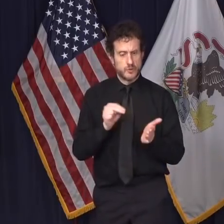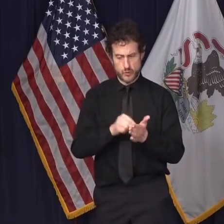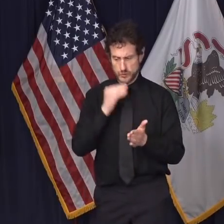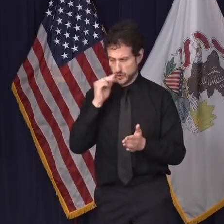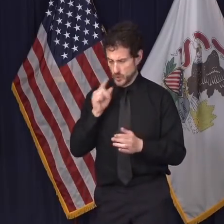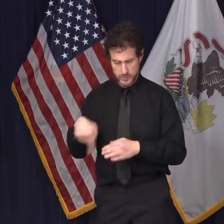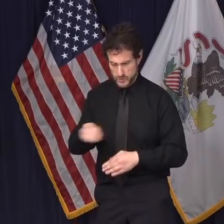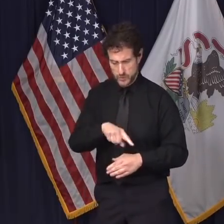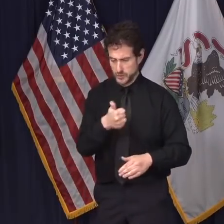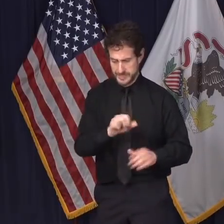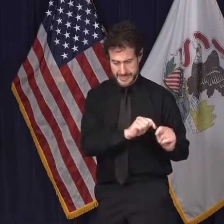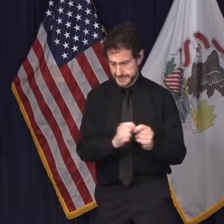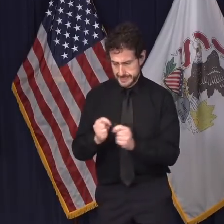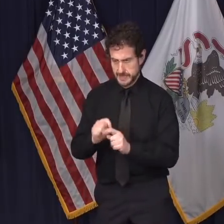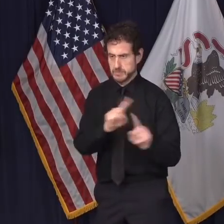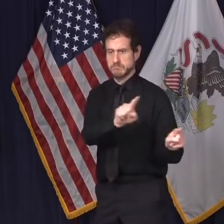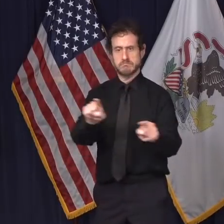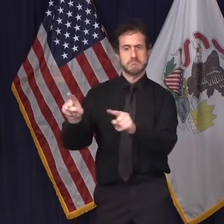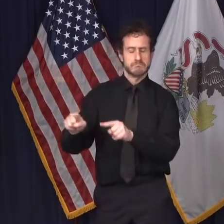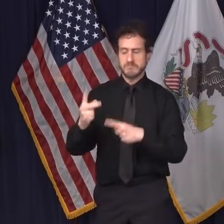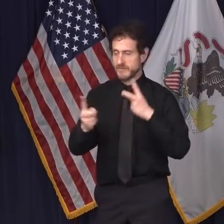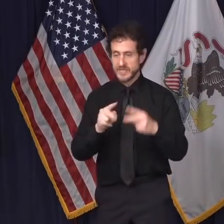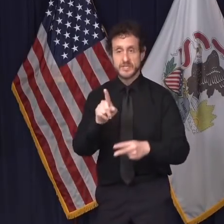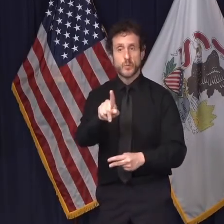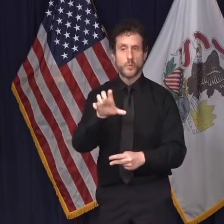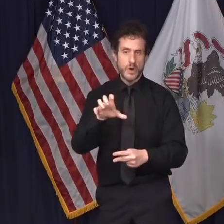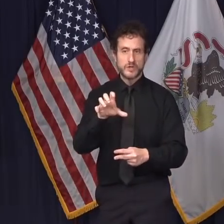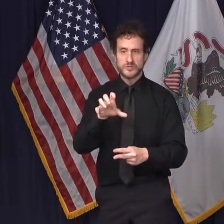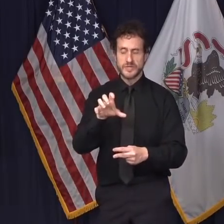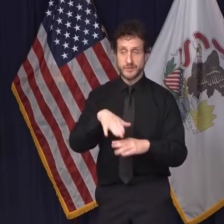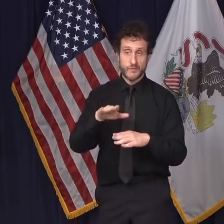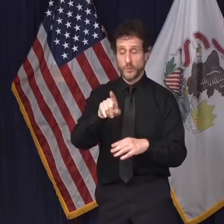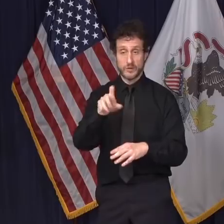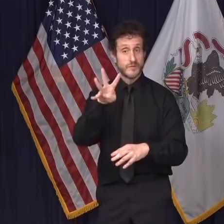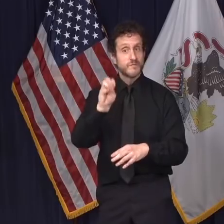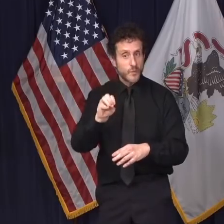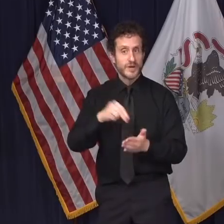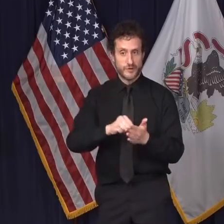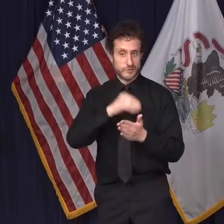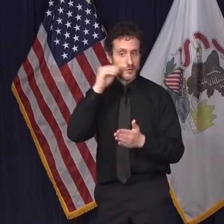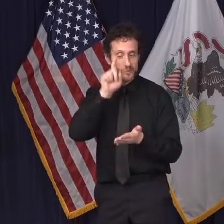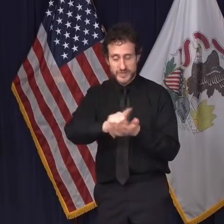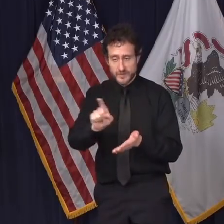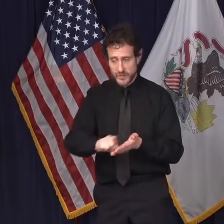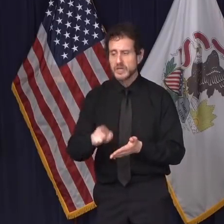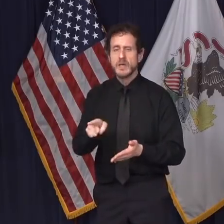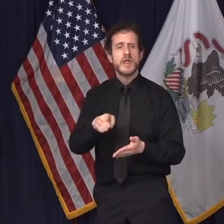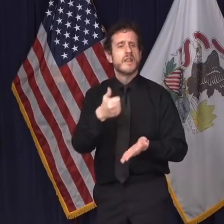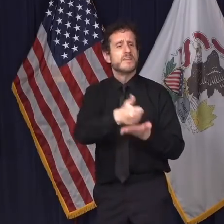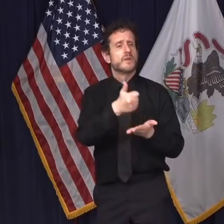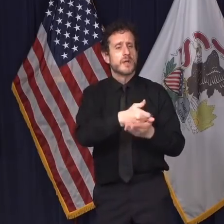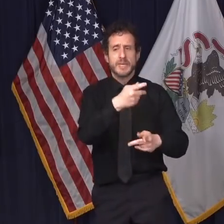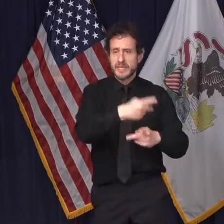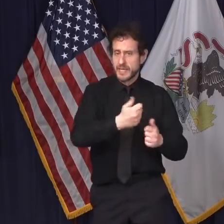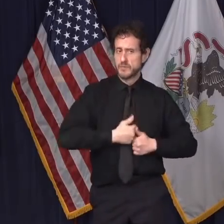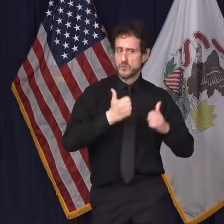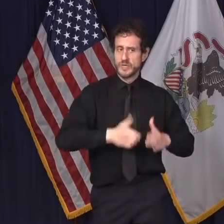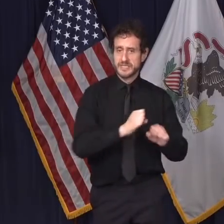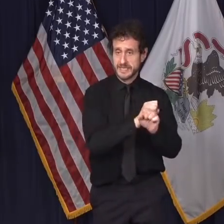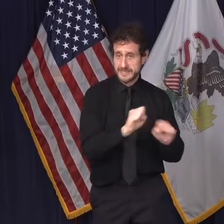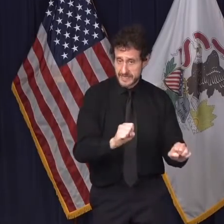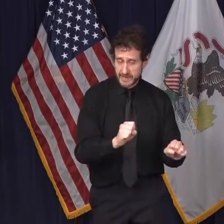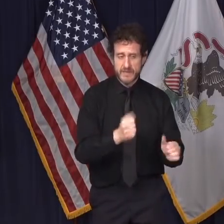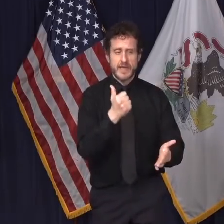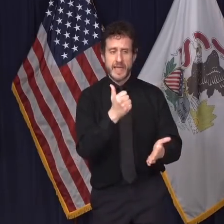board. Those teams are ensuring best practices to keep residents safe and helping test residents and staff